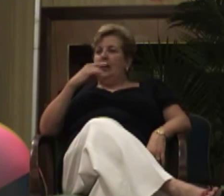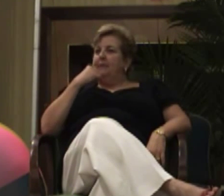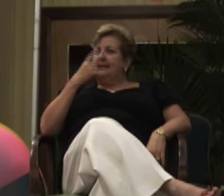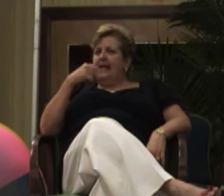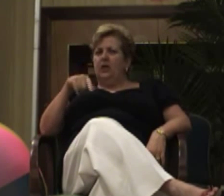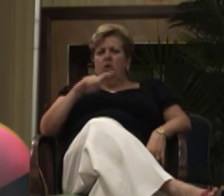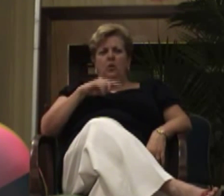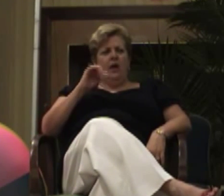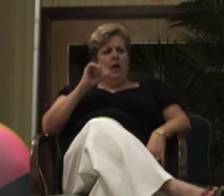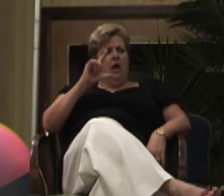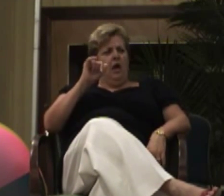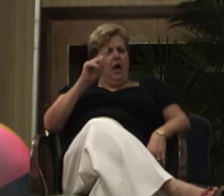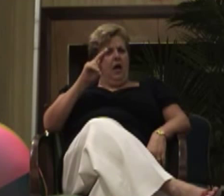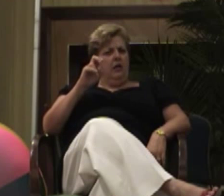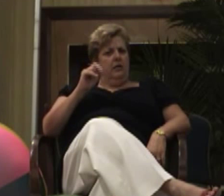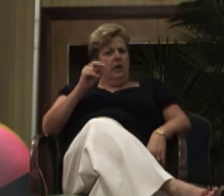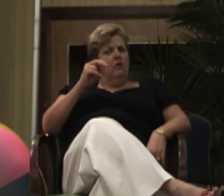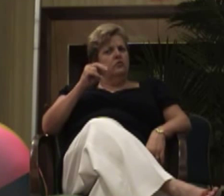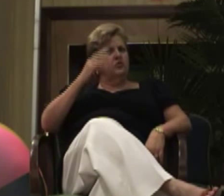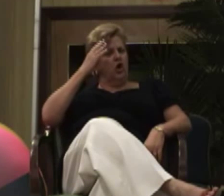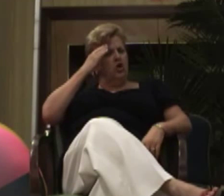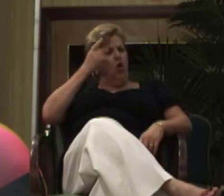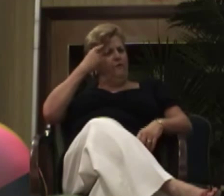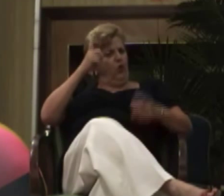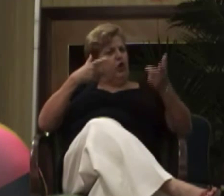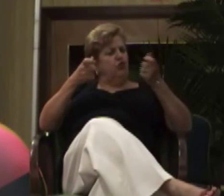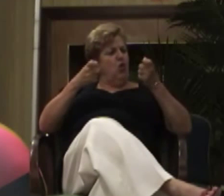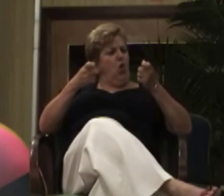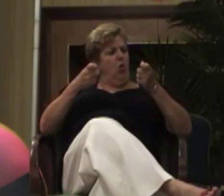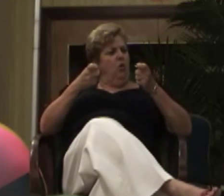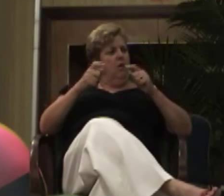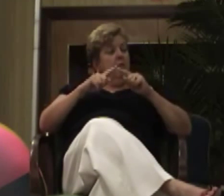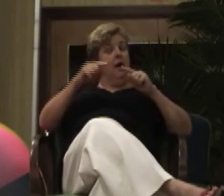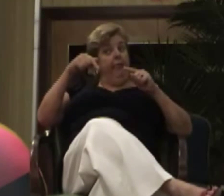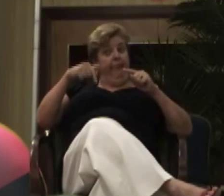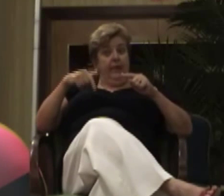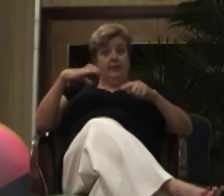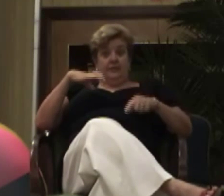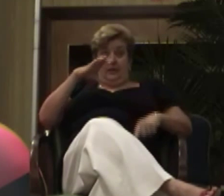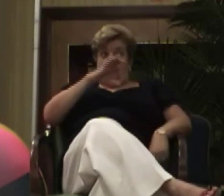Al-Anons are kind of known for control, but I'll tell you, I'll put this committee up against any of